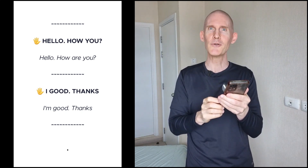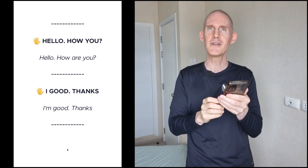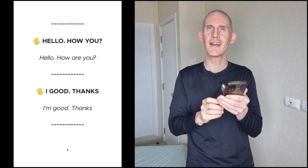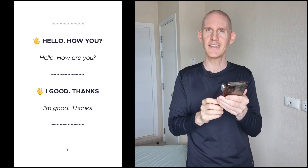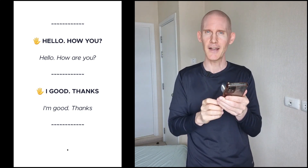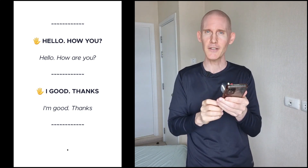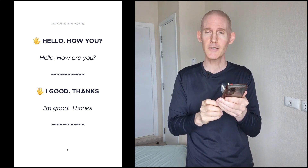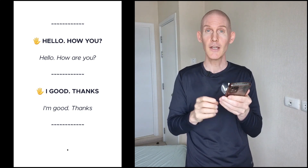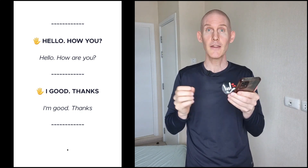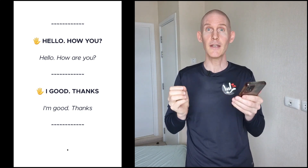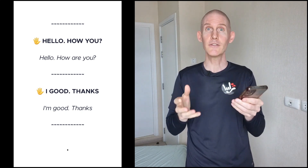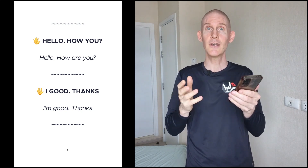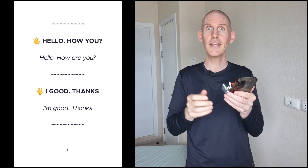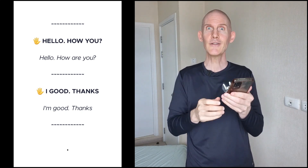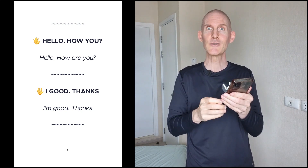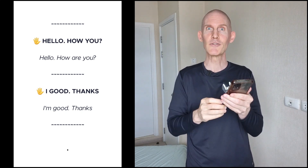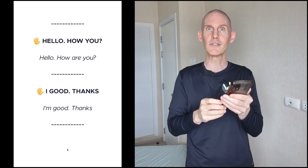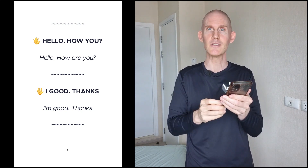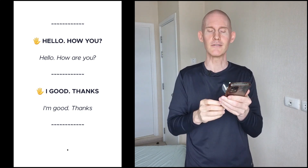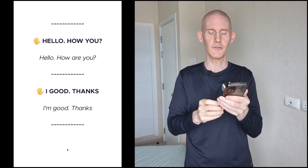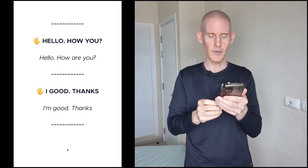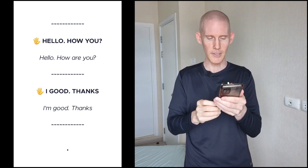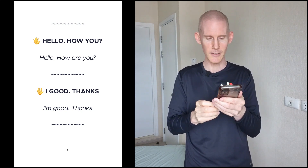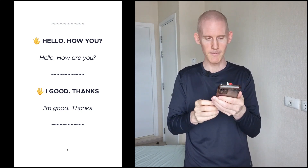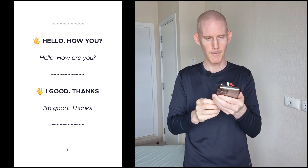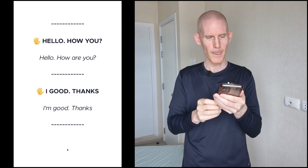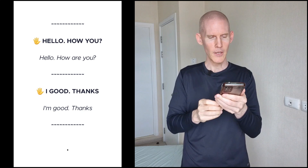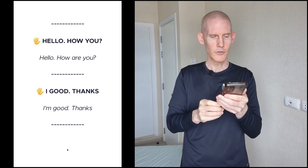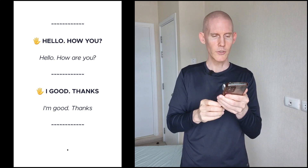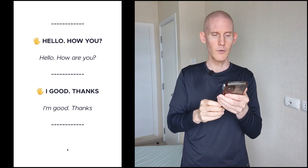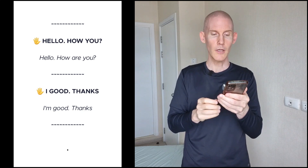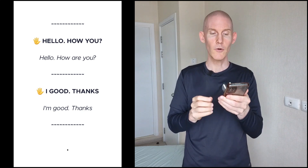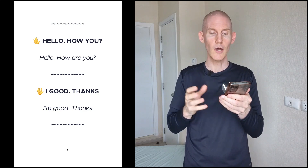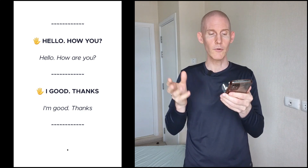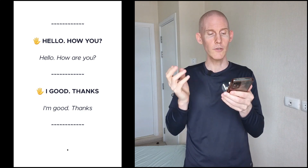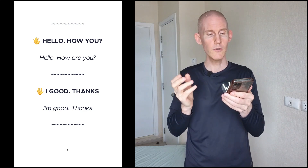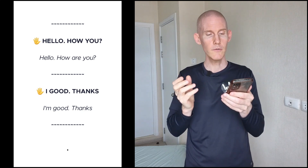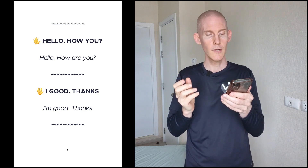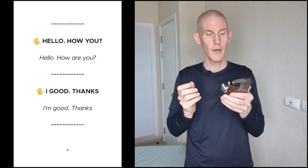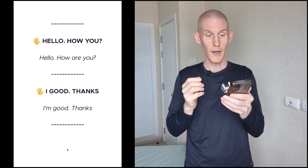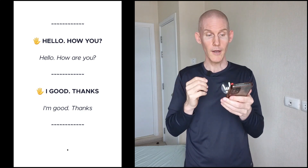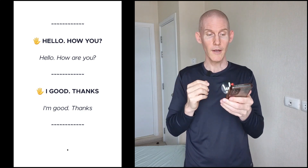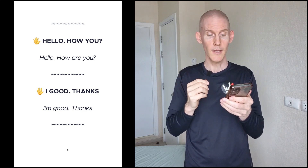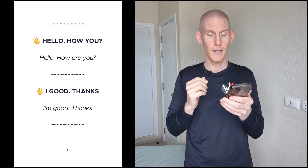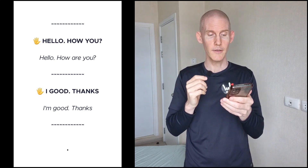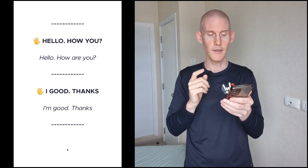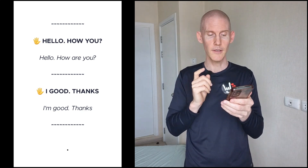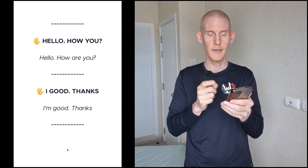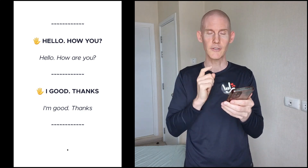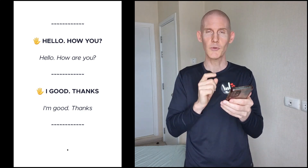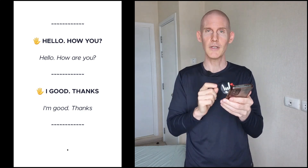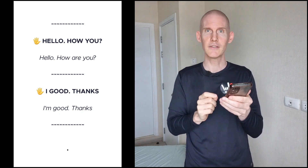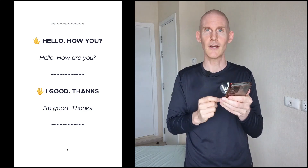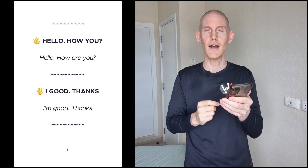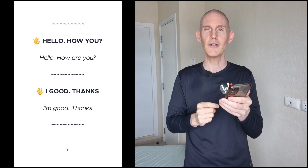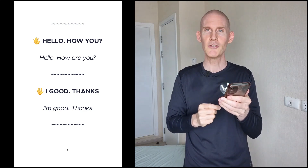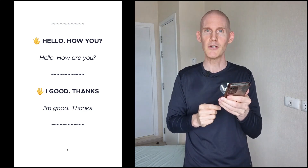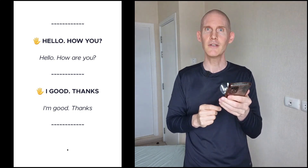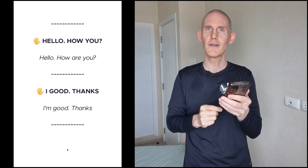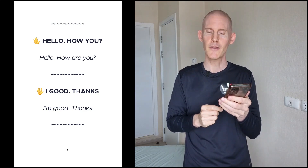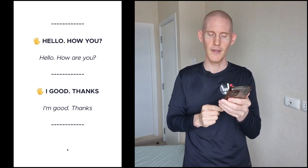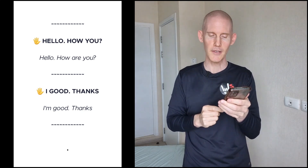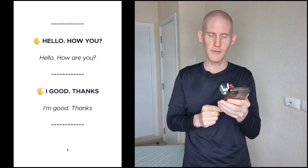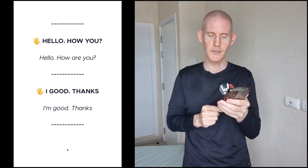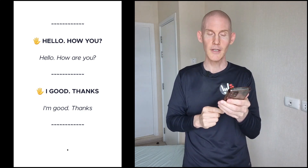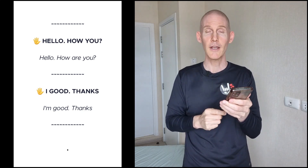how are you in italics? That is the English version, right? So hello, how are you? And the next one is, I